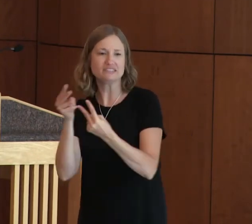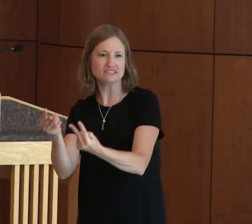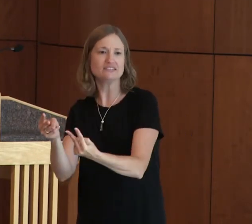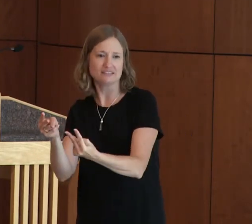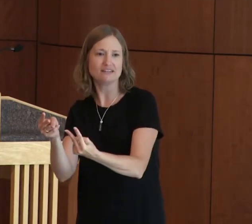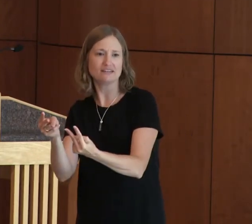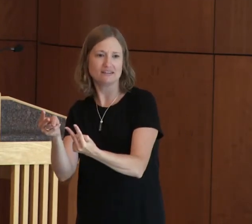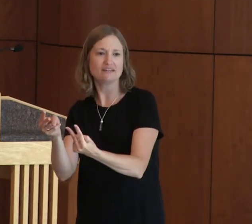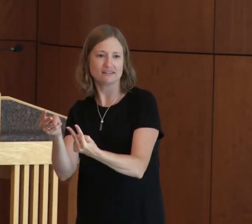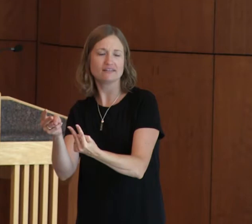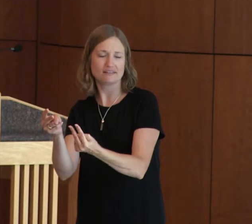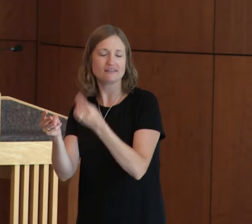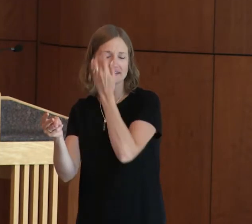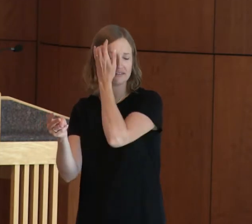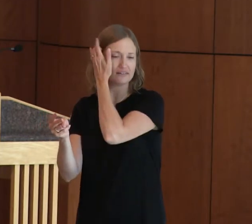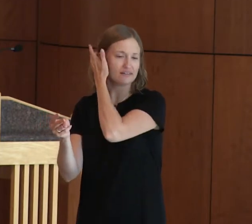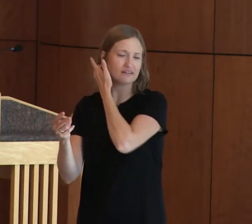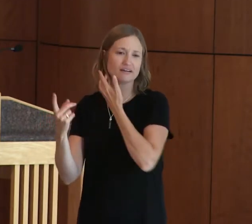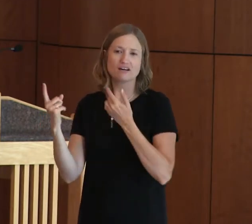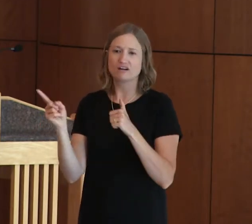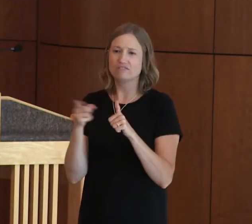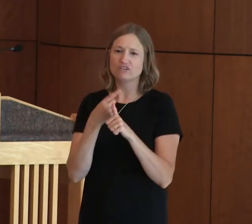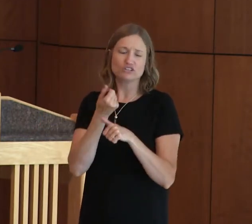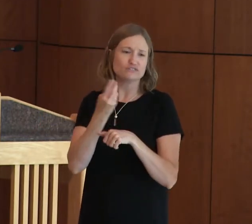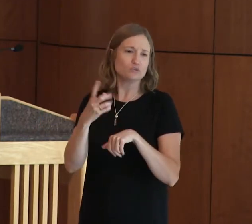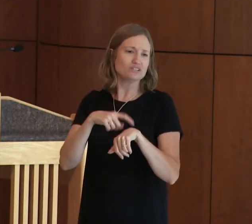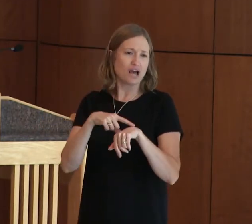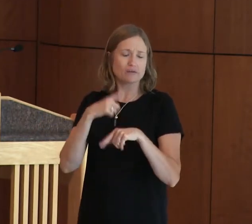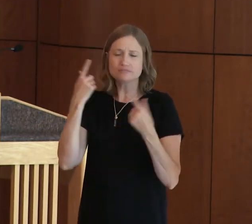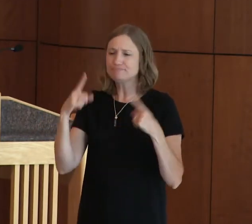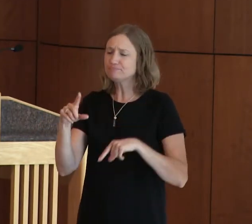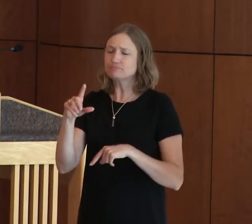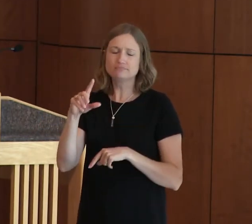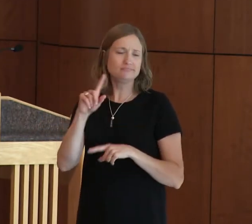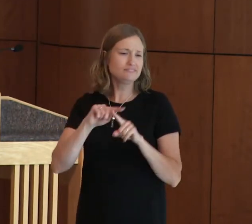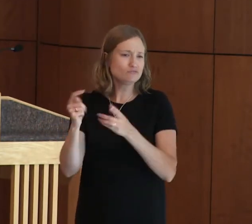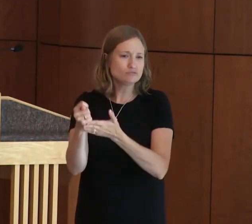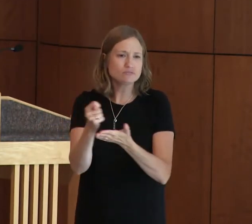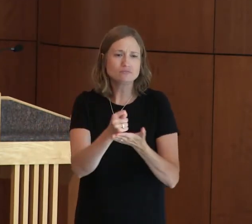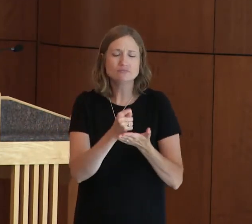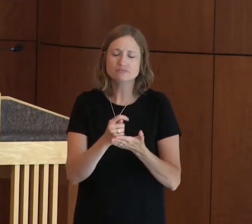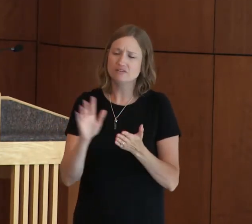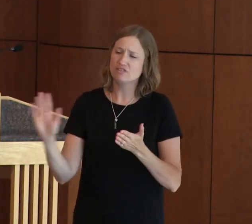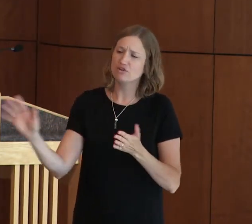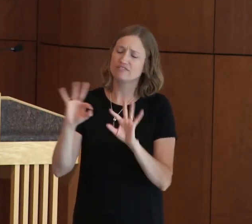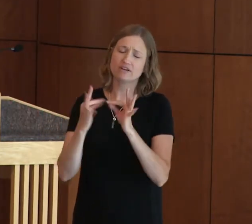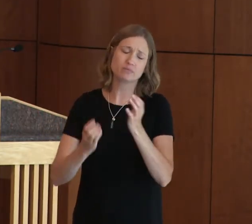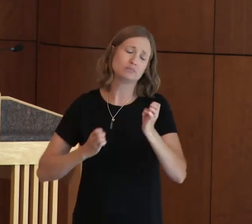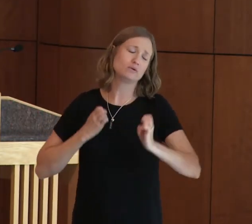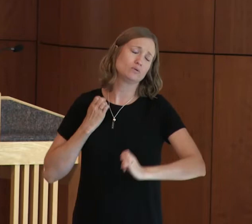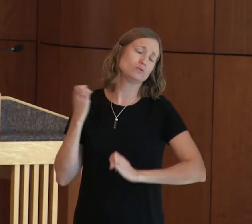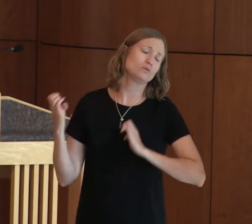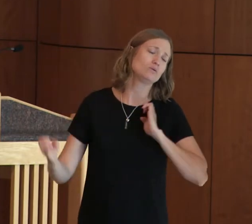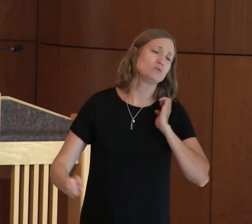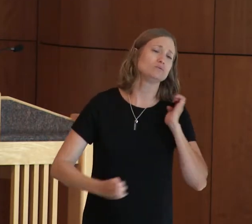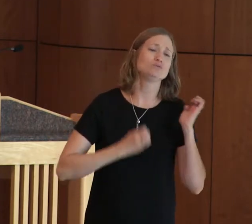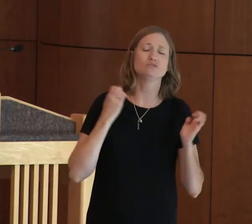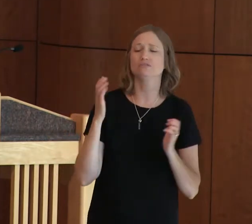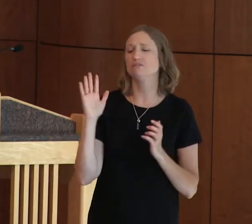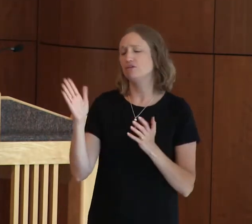his diagnosis and through the first few rounds of treatment, and all kinds of emotions that come up, all kinds of prayers being lifted